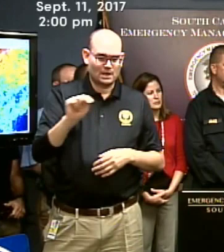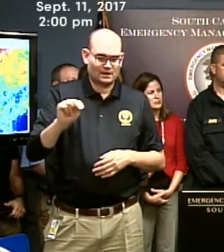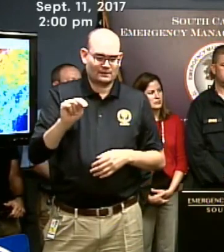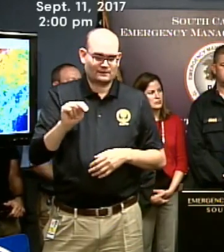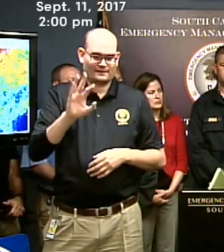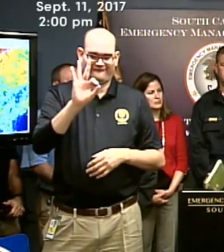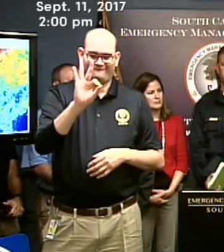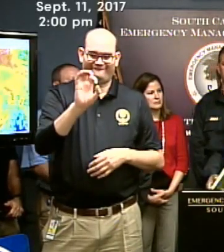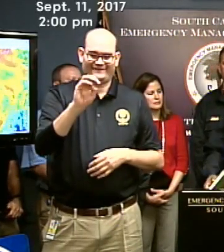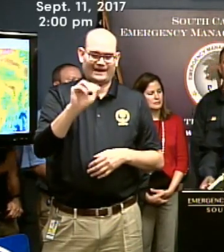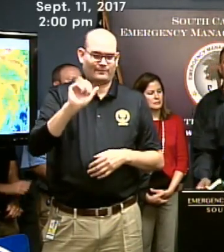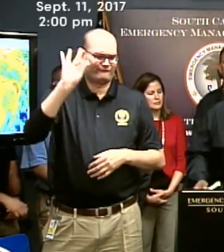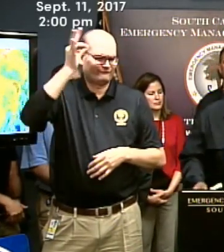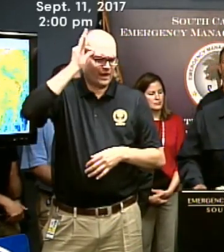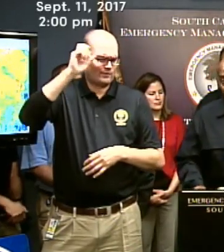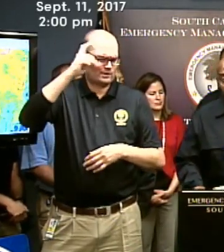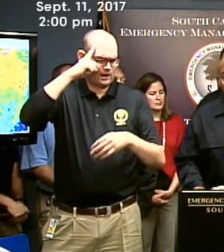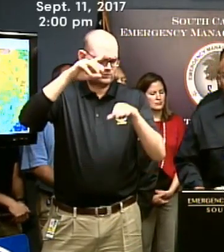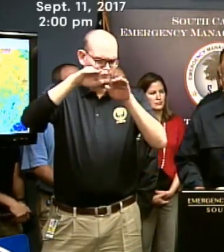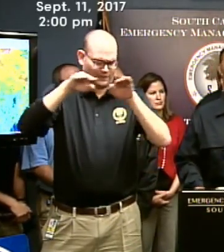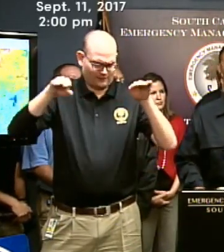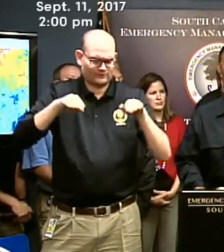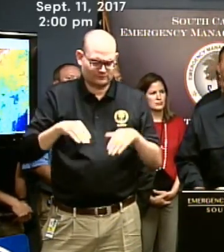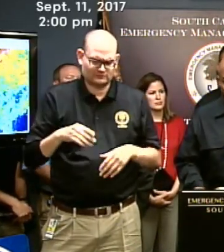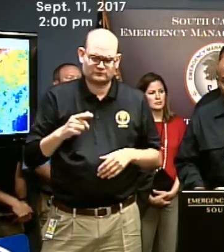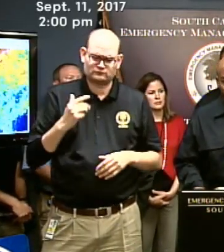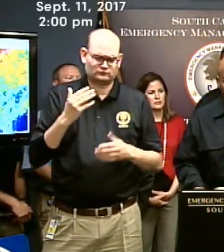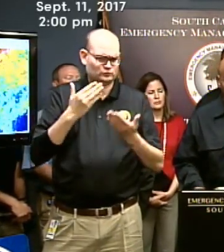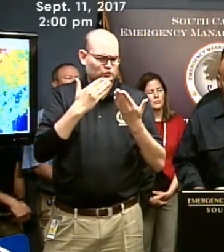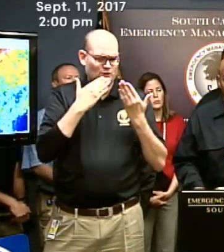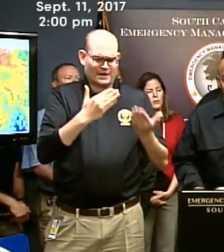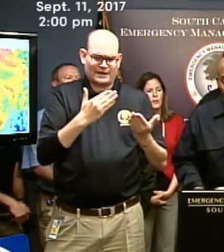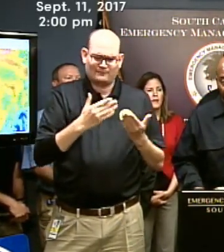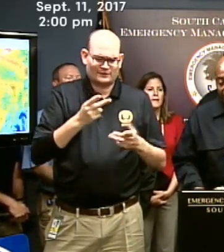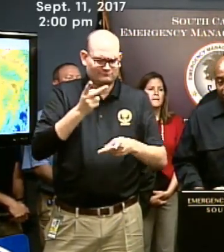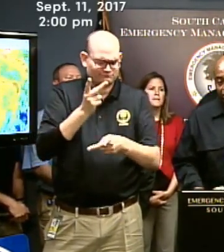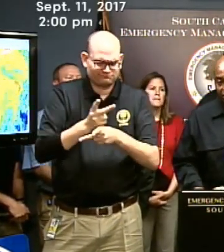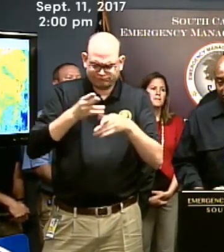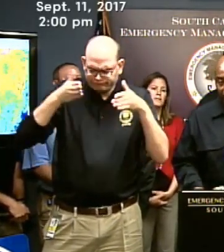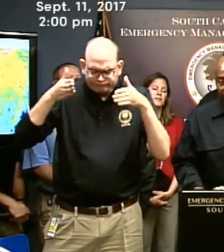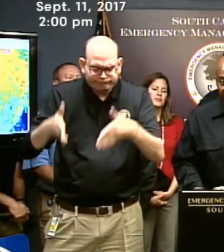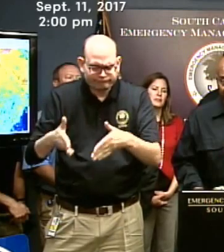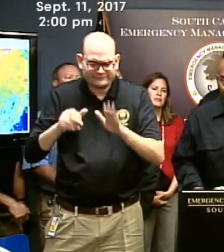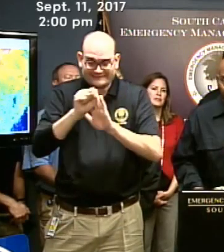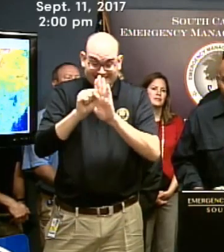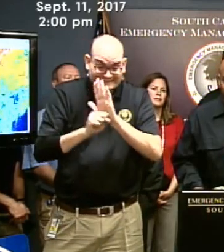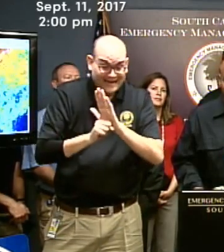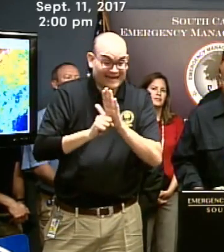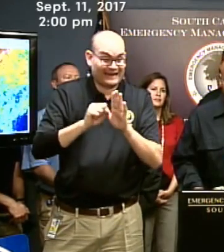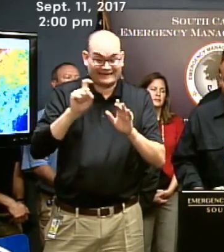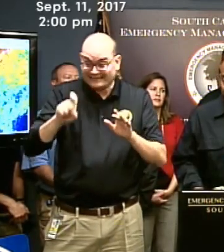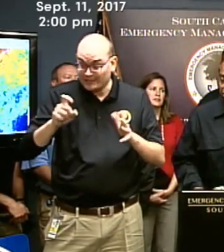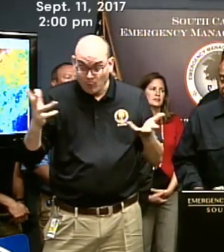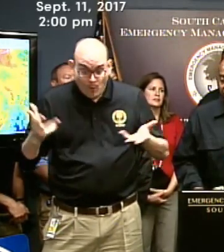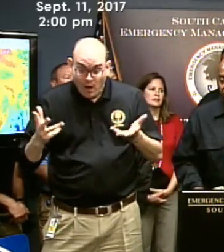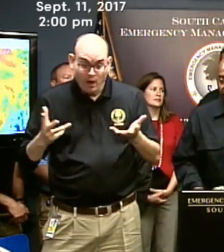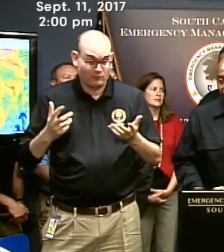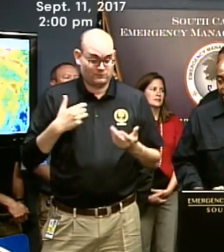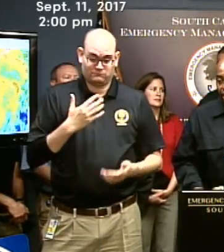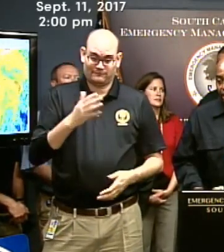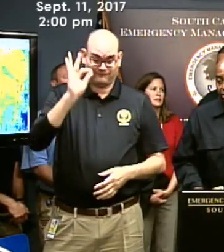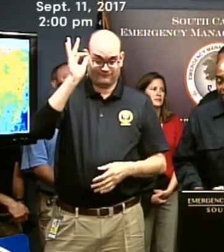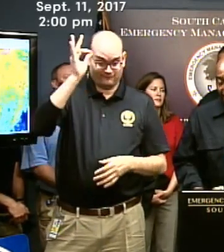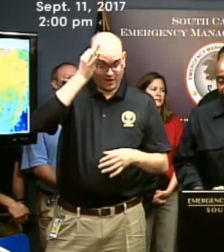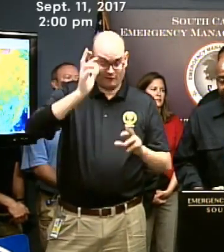Thank you, Governor. Yes, sir. We continue to be focused on the state's priorities of initial response, the also